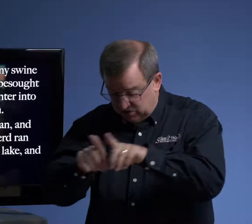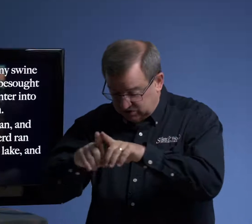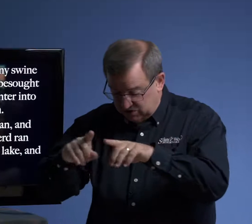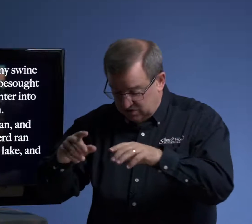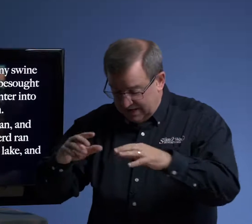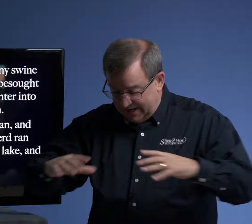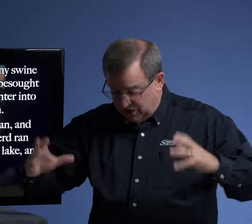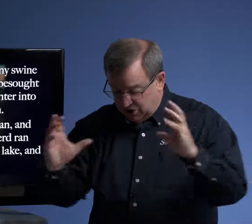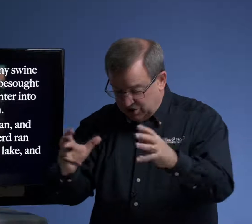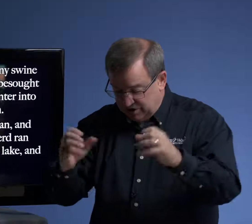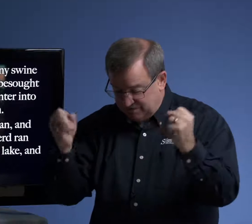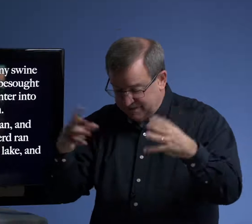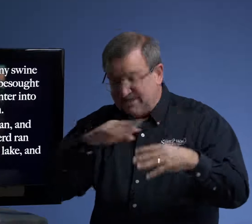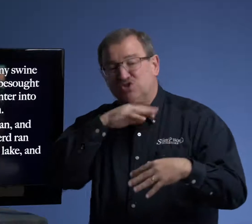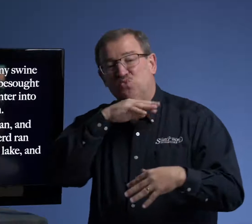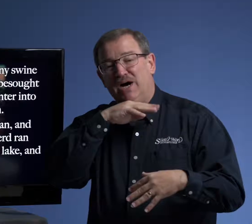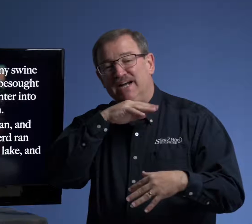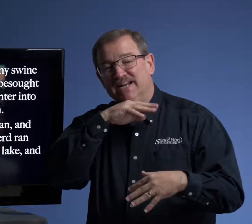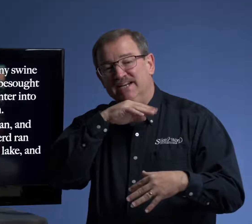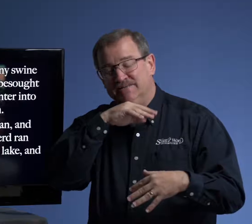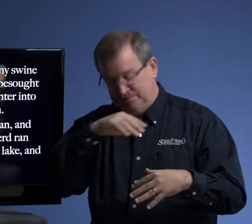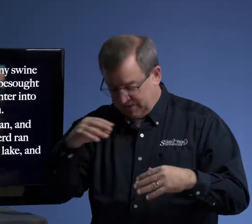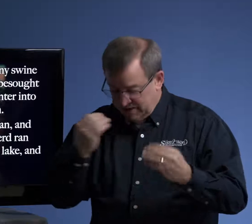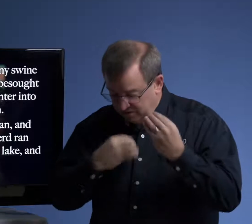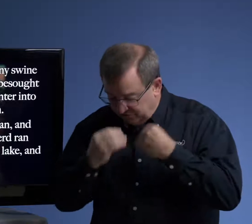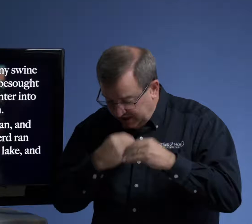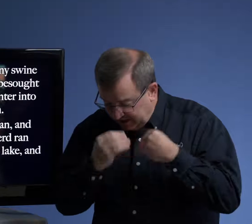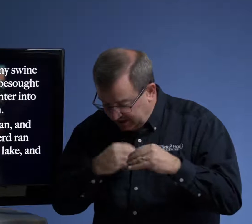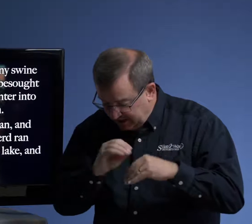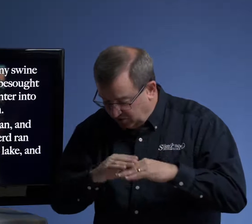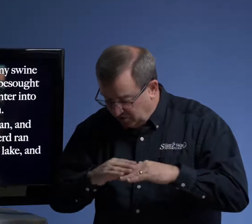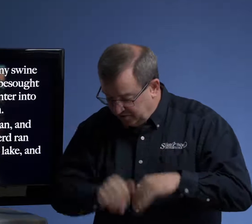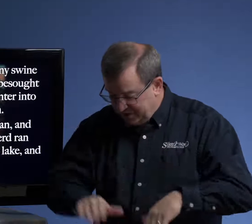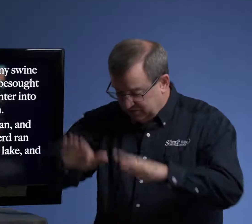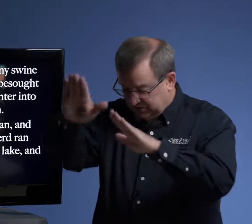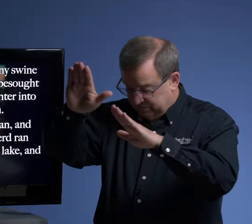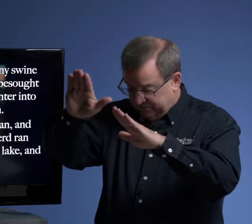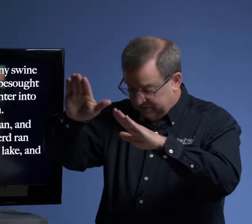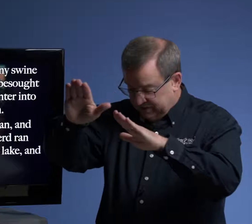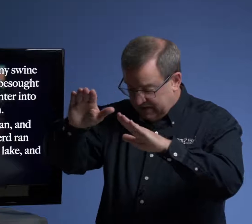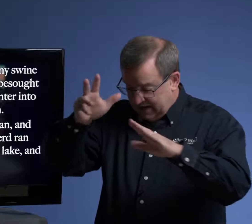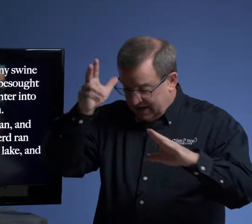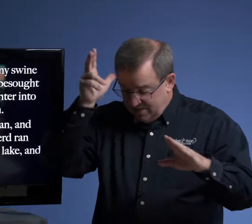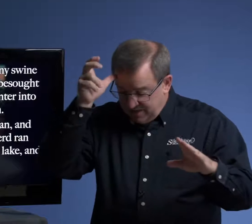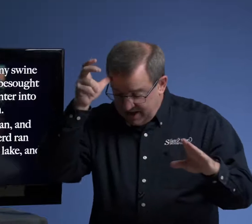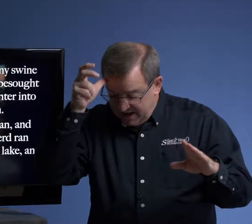also an herd of many swine feeding on the swine mountain. And they